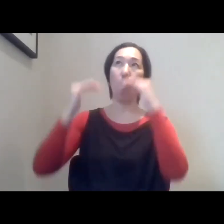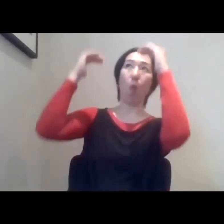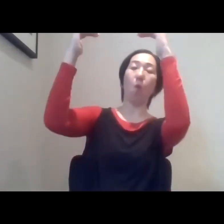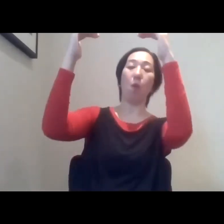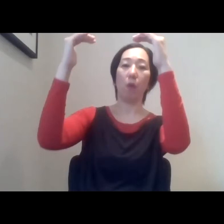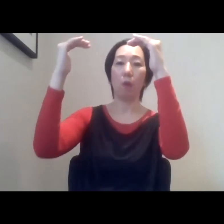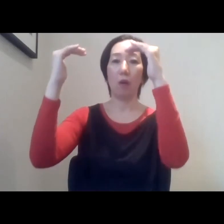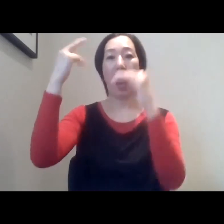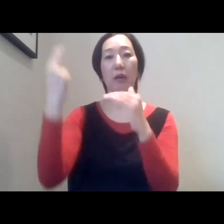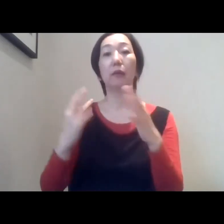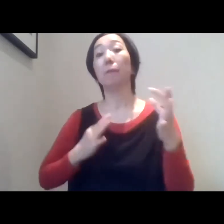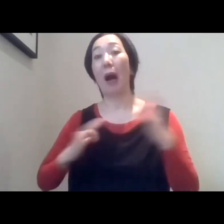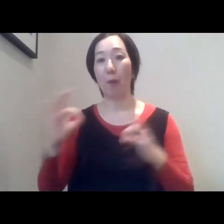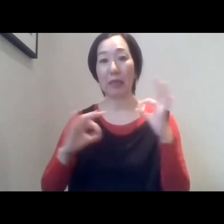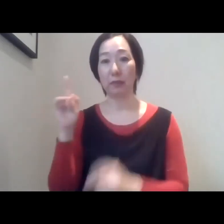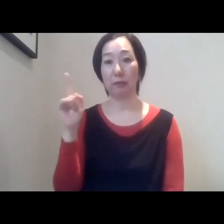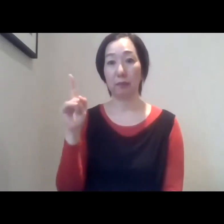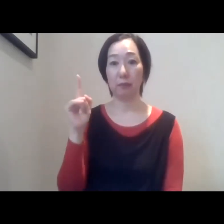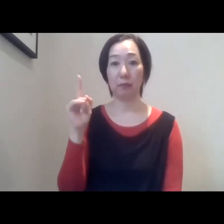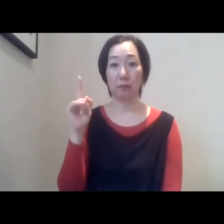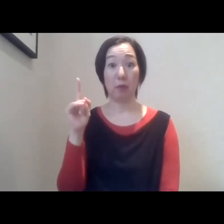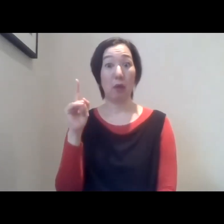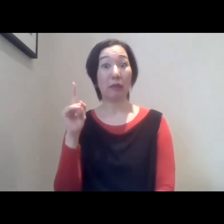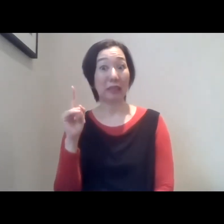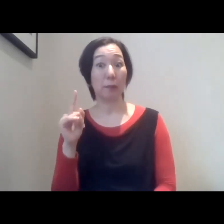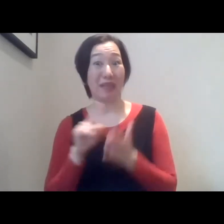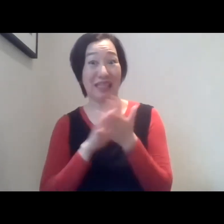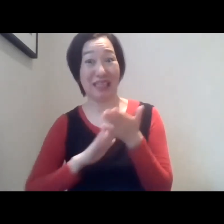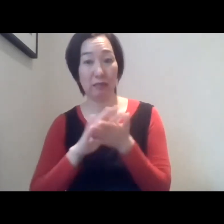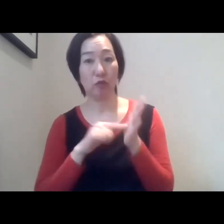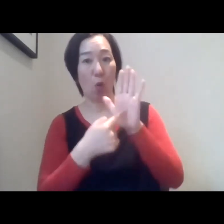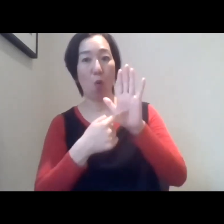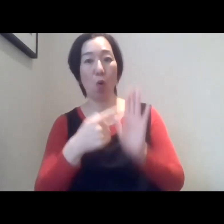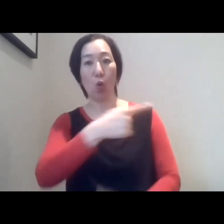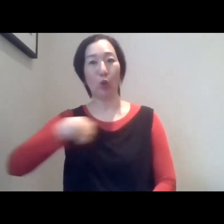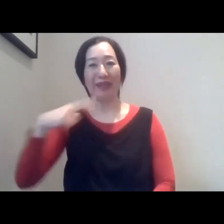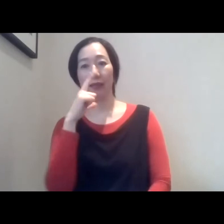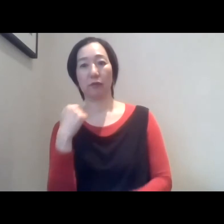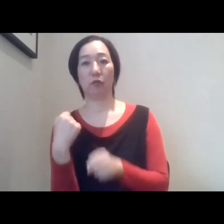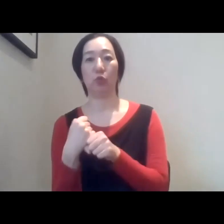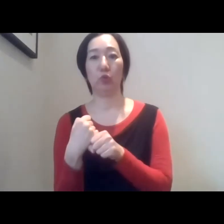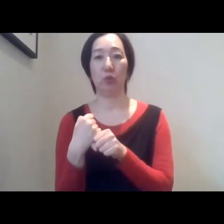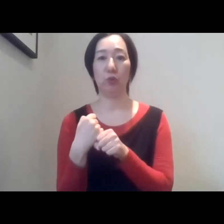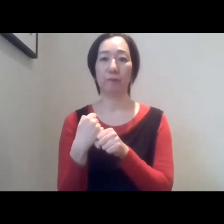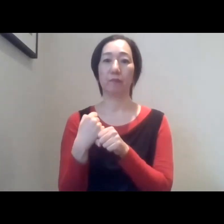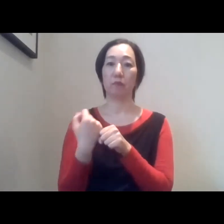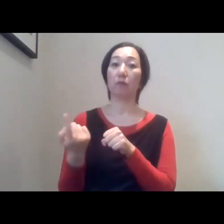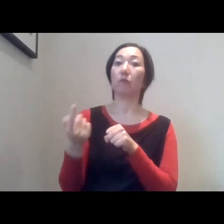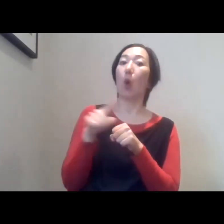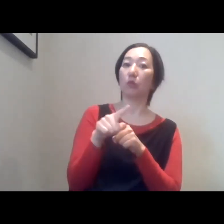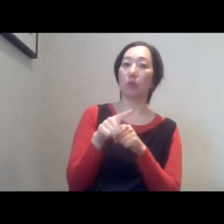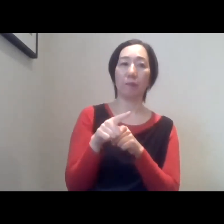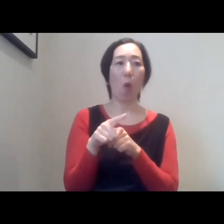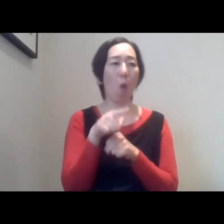an incredible way of allowing deaf and disabled people to show, to represent themselves as they truly